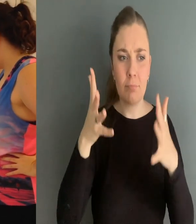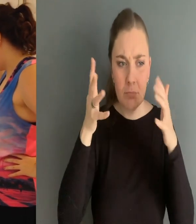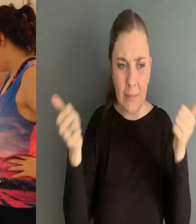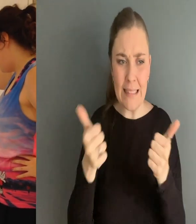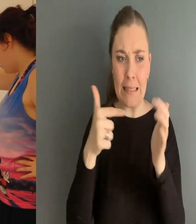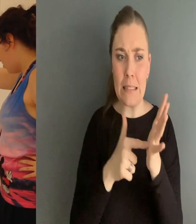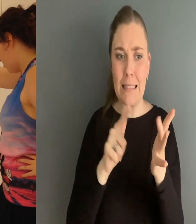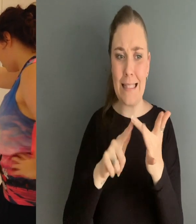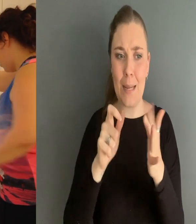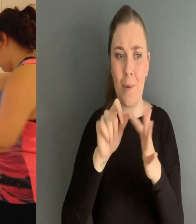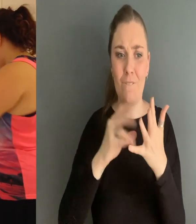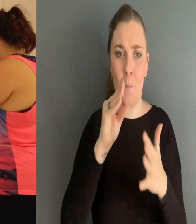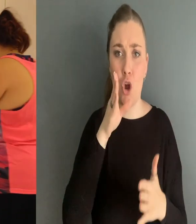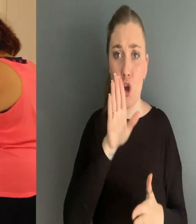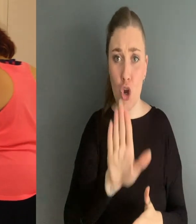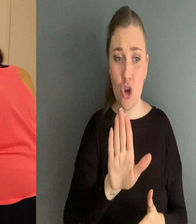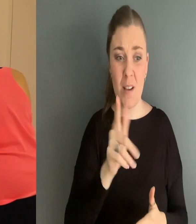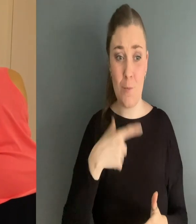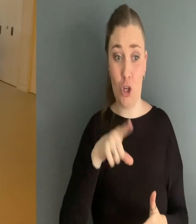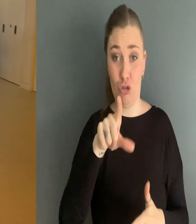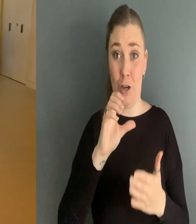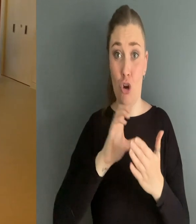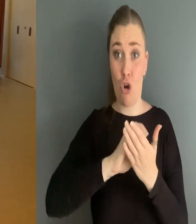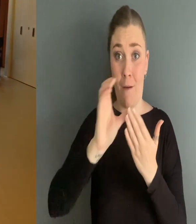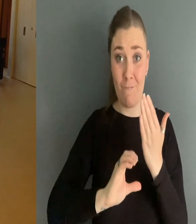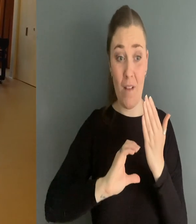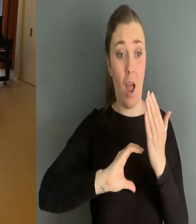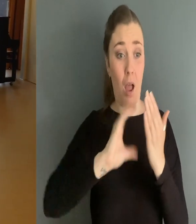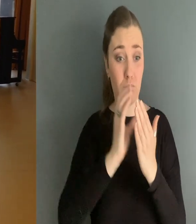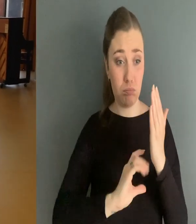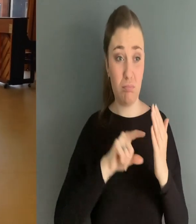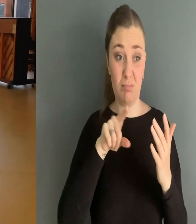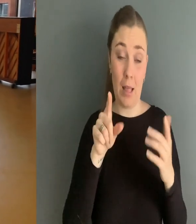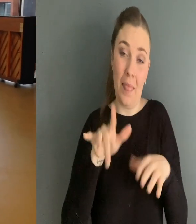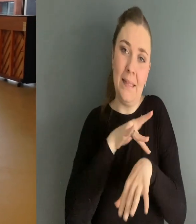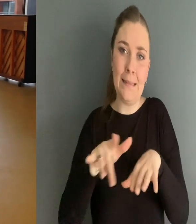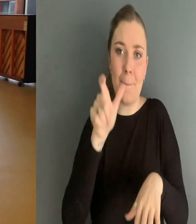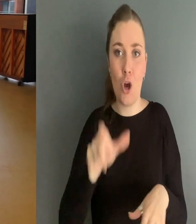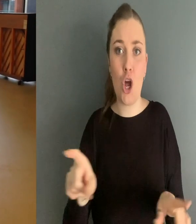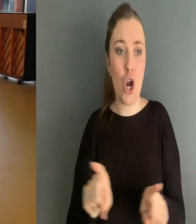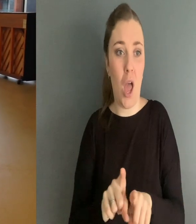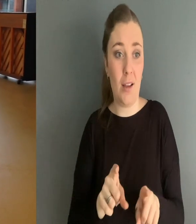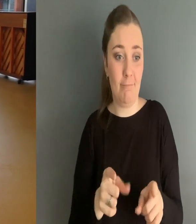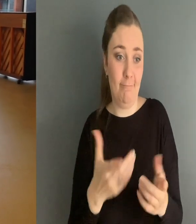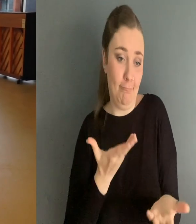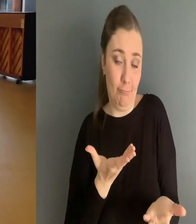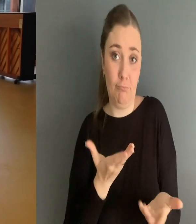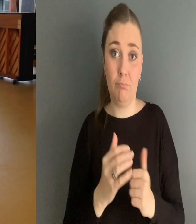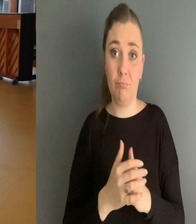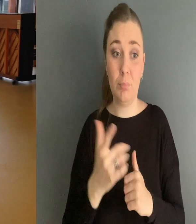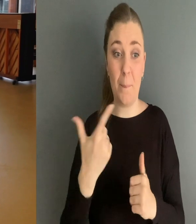of tips from her because she's a choreographer or a theater person like herself because